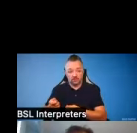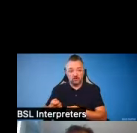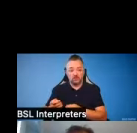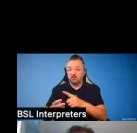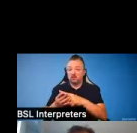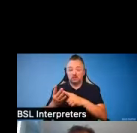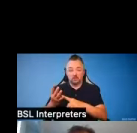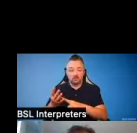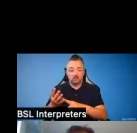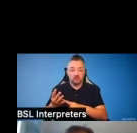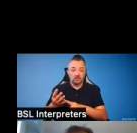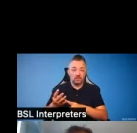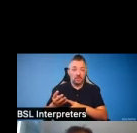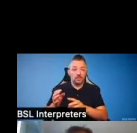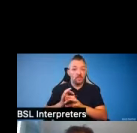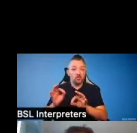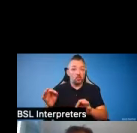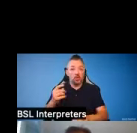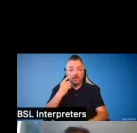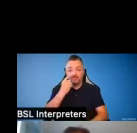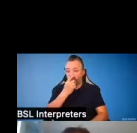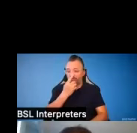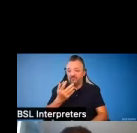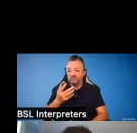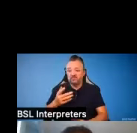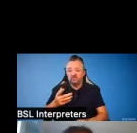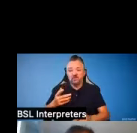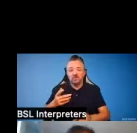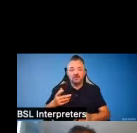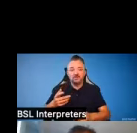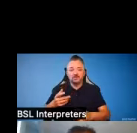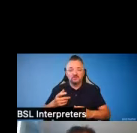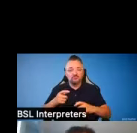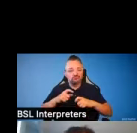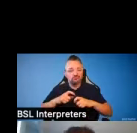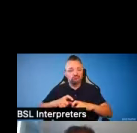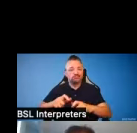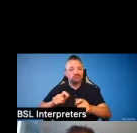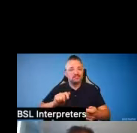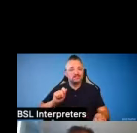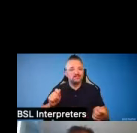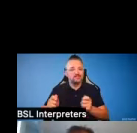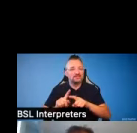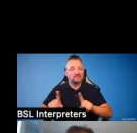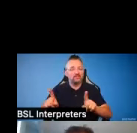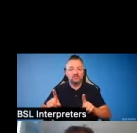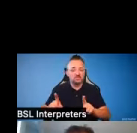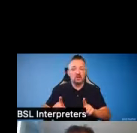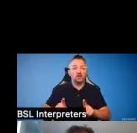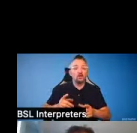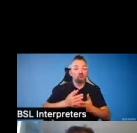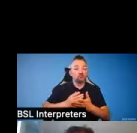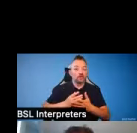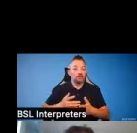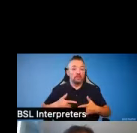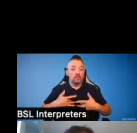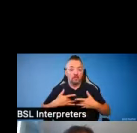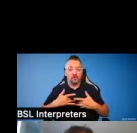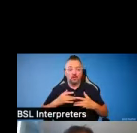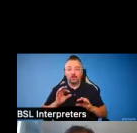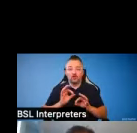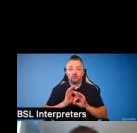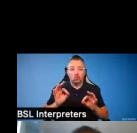no evidence that the course is any different. That's not absolutely conclusive, but it is looking like there is not a very